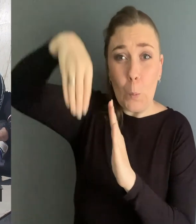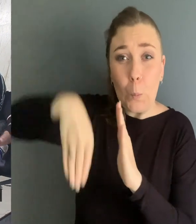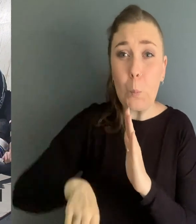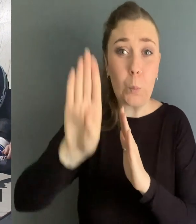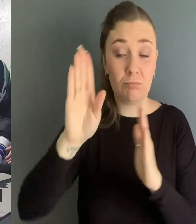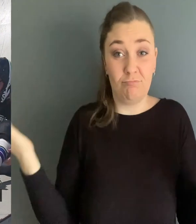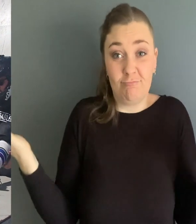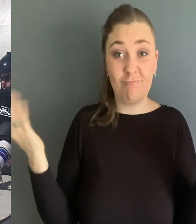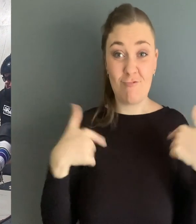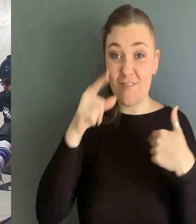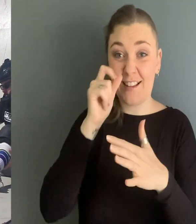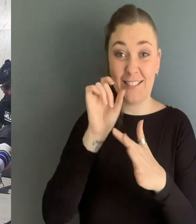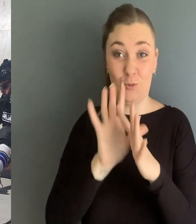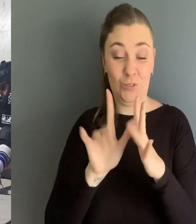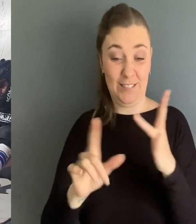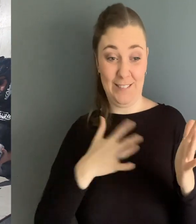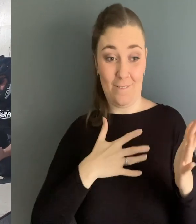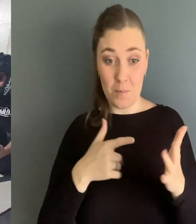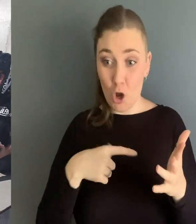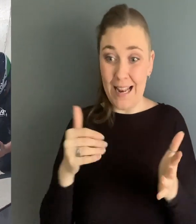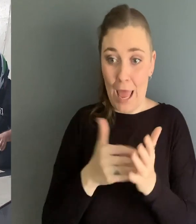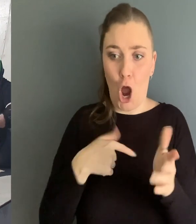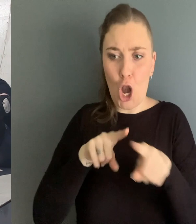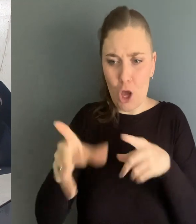can't hold me back now that i've learned advanced mobility skills